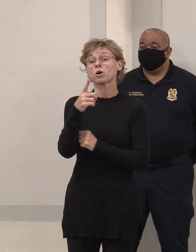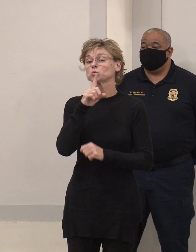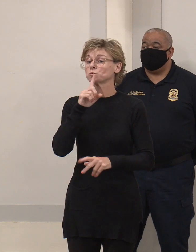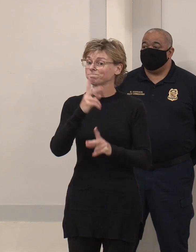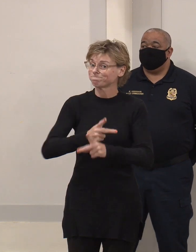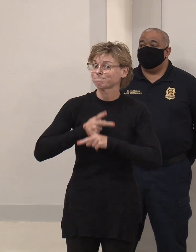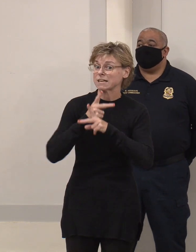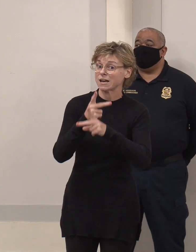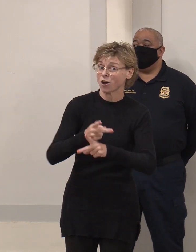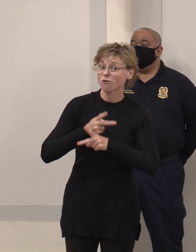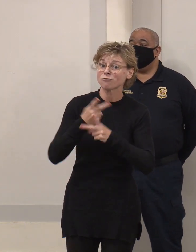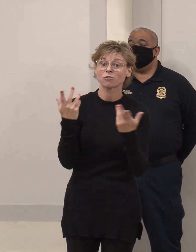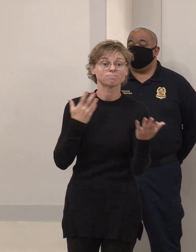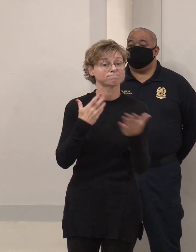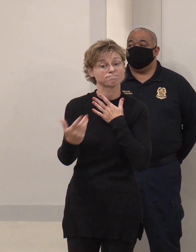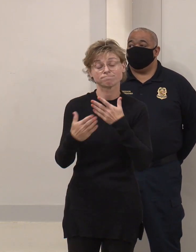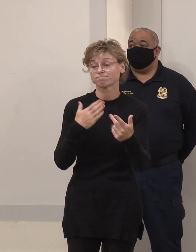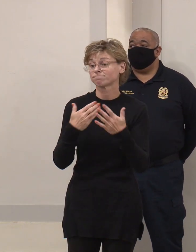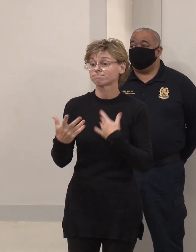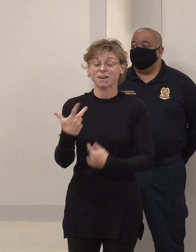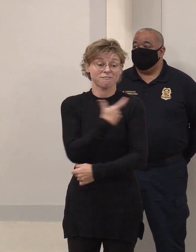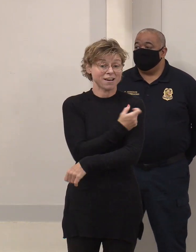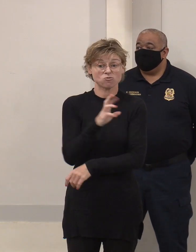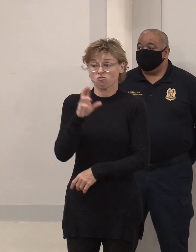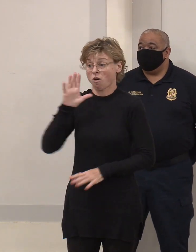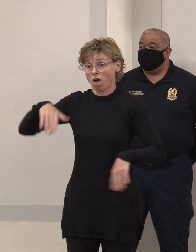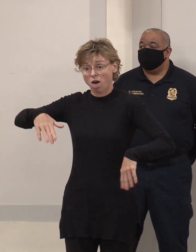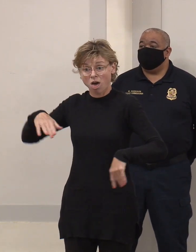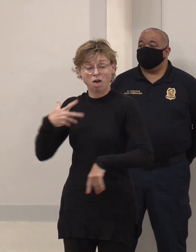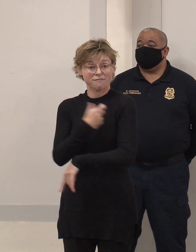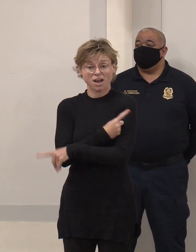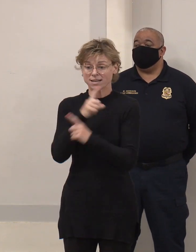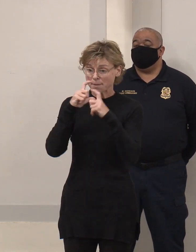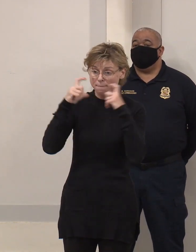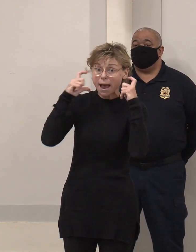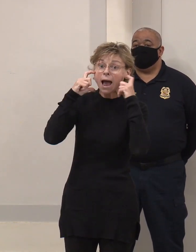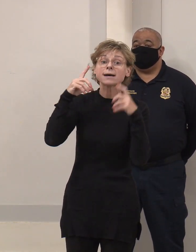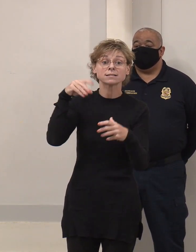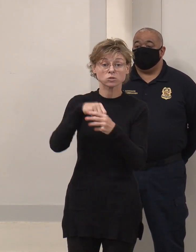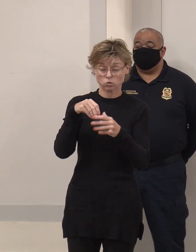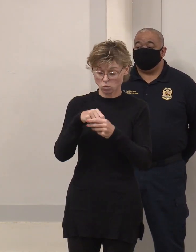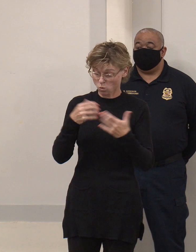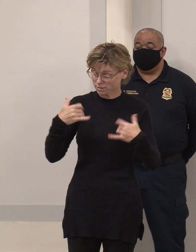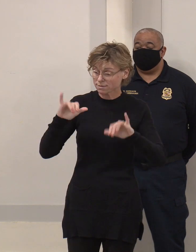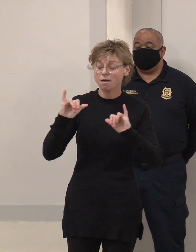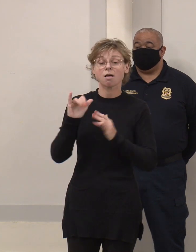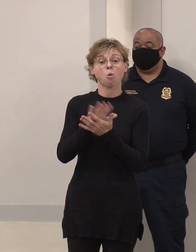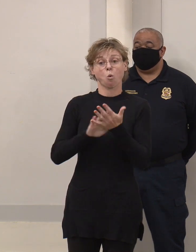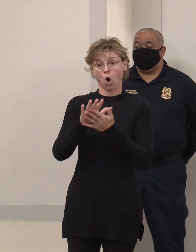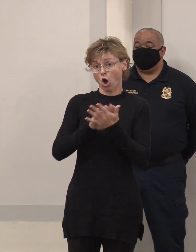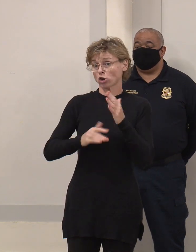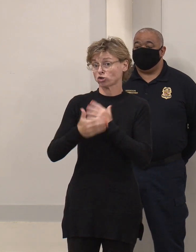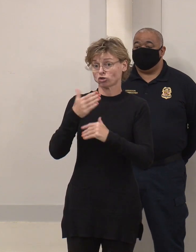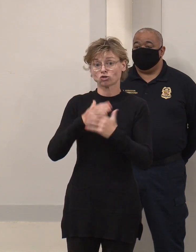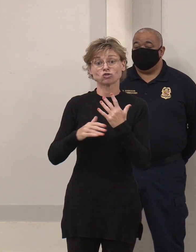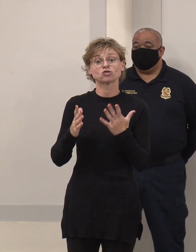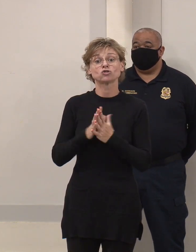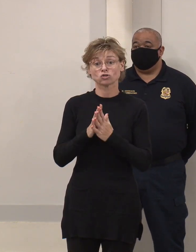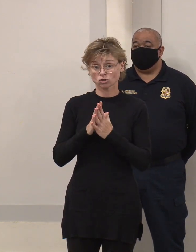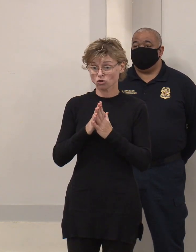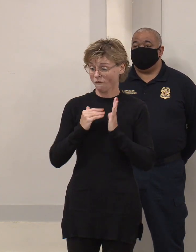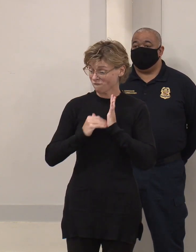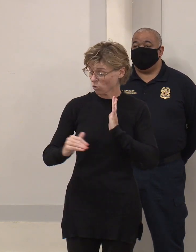precautions, vaccinated or not. We know wearing masks indoors, continuing to wash your hands, and frequently